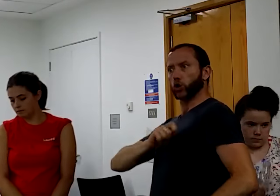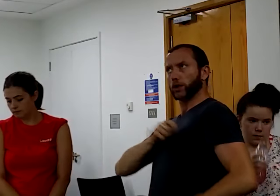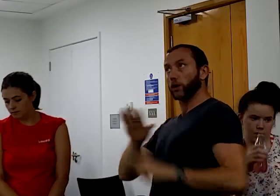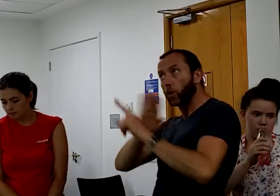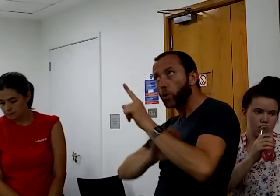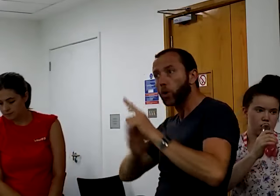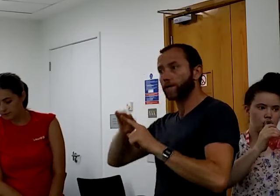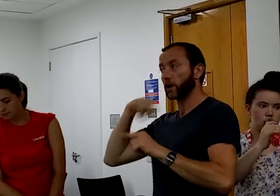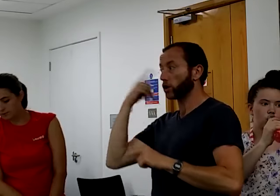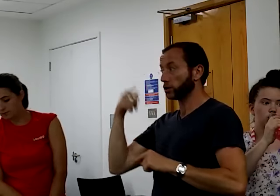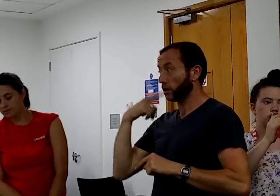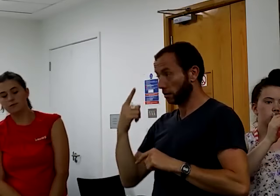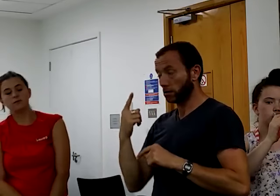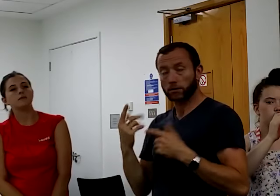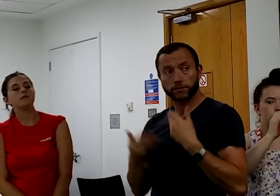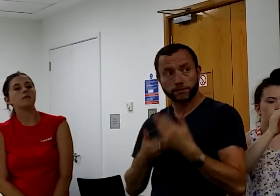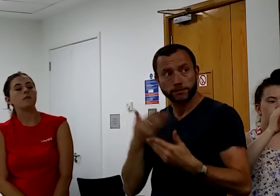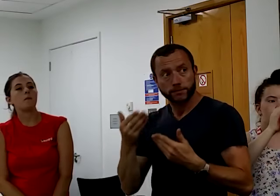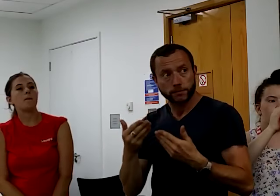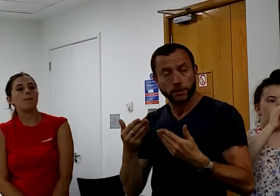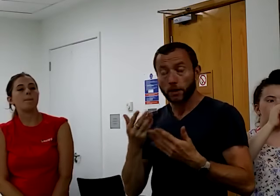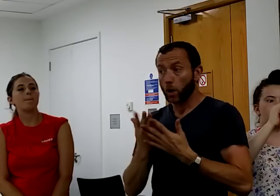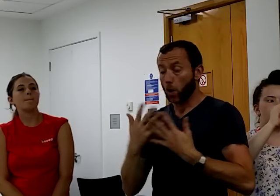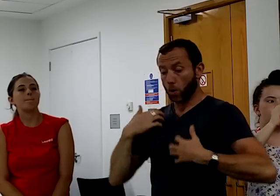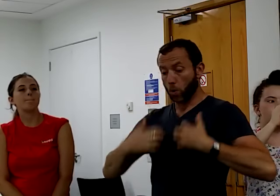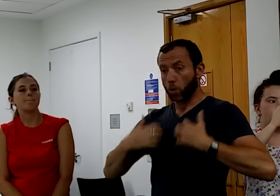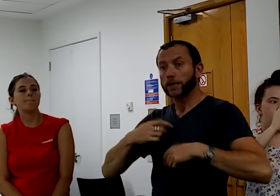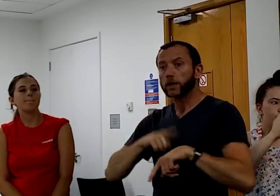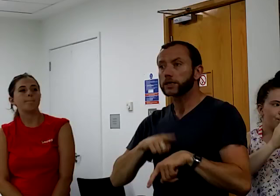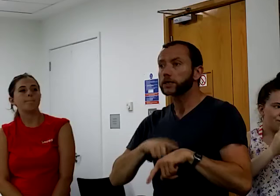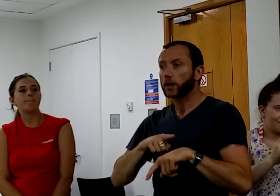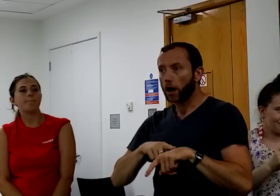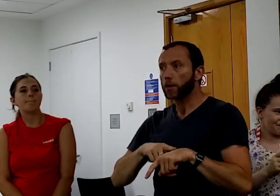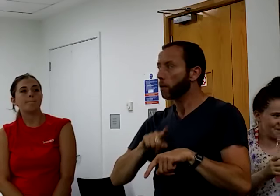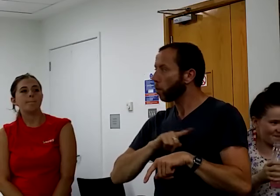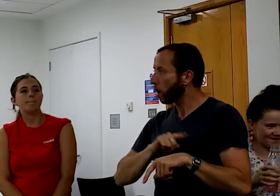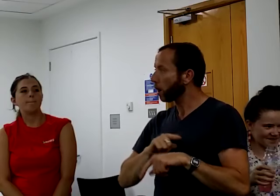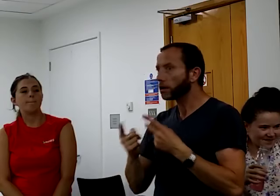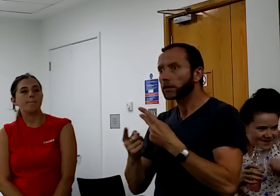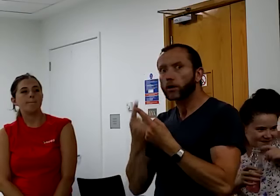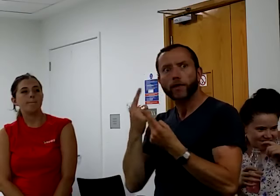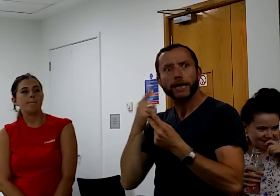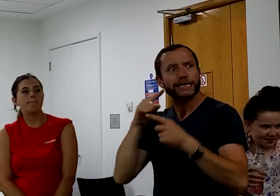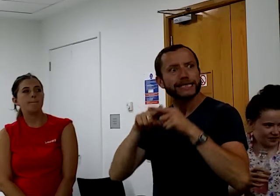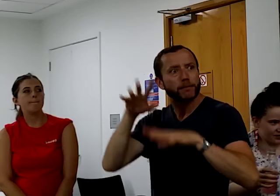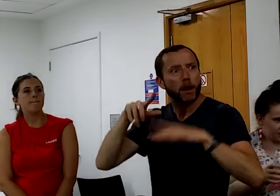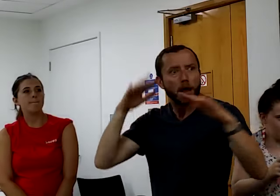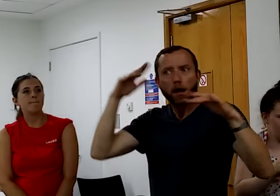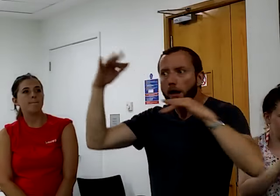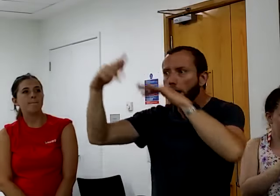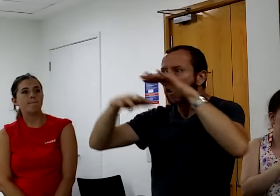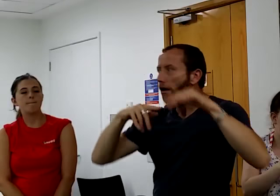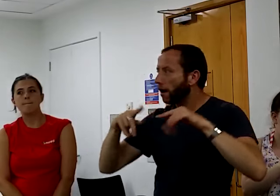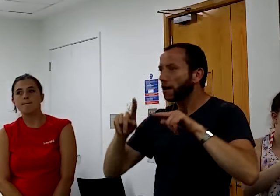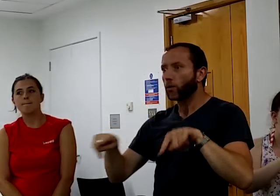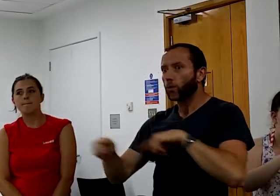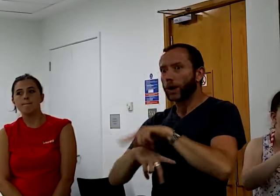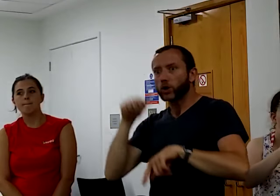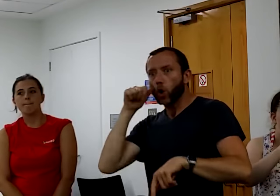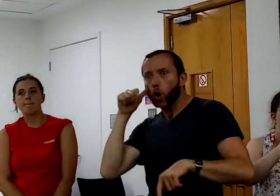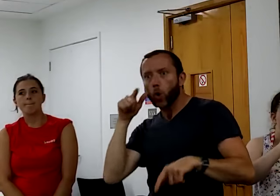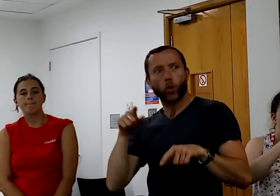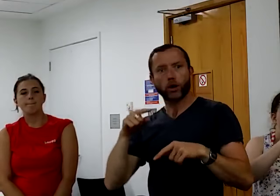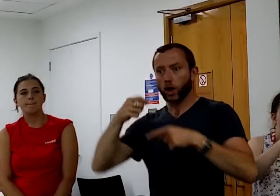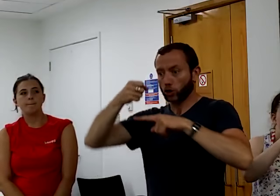throughout London. And it's so exciting to be with other, so many other people that know